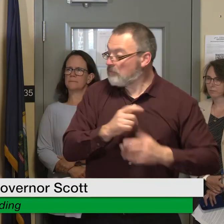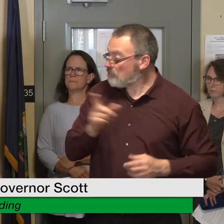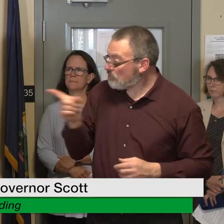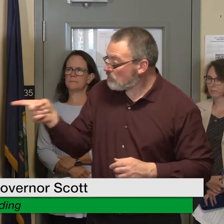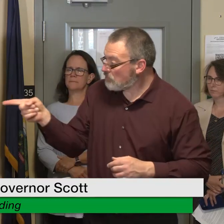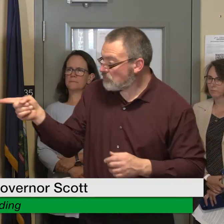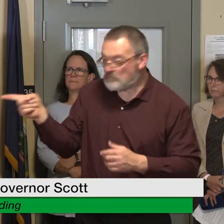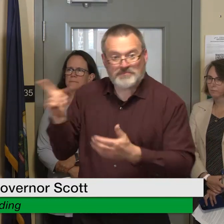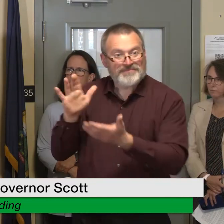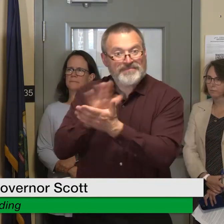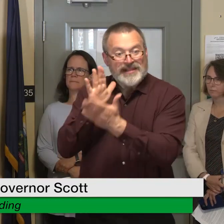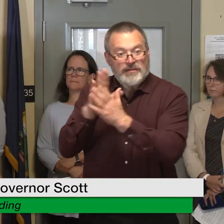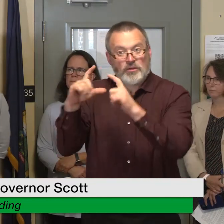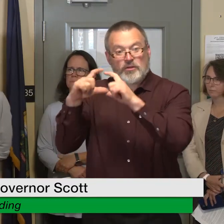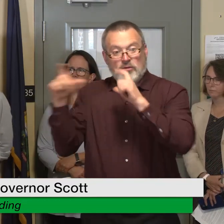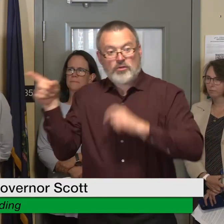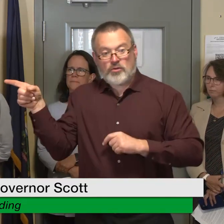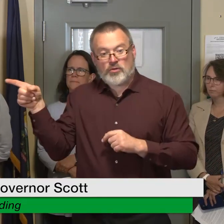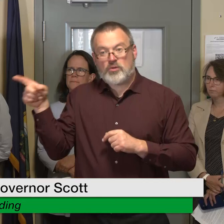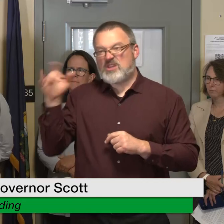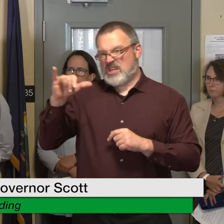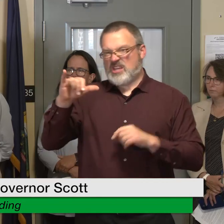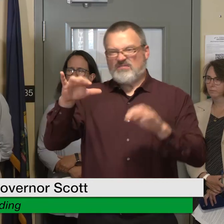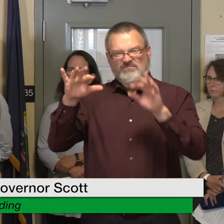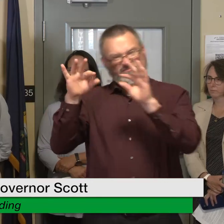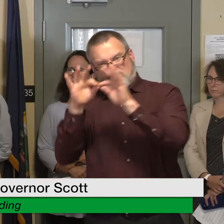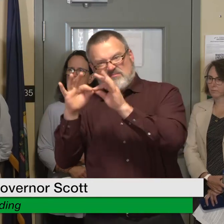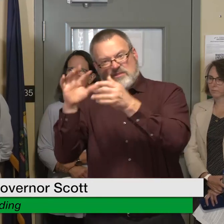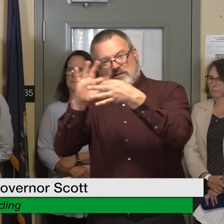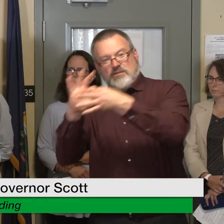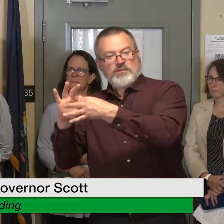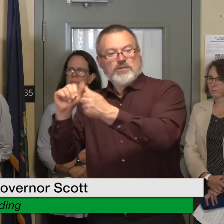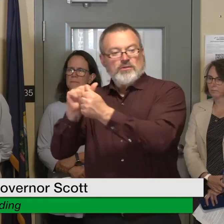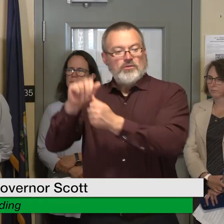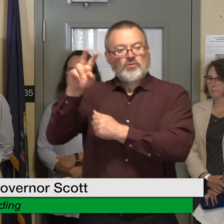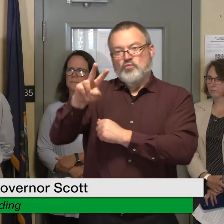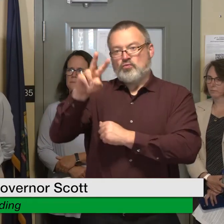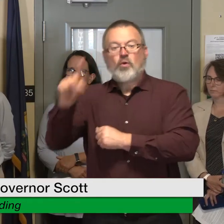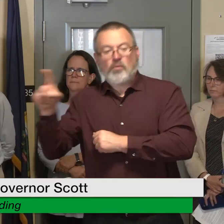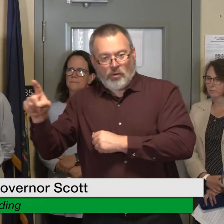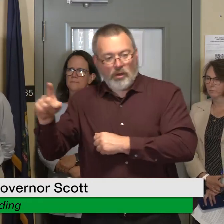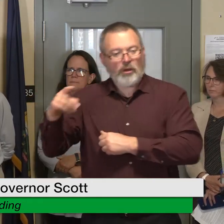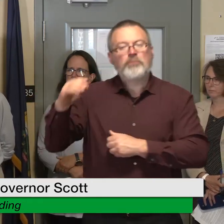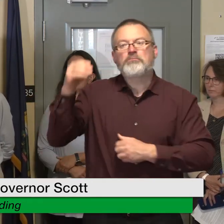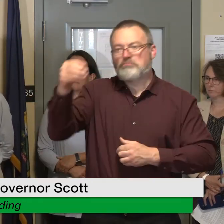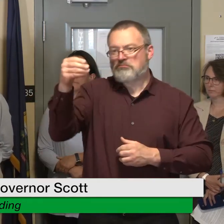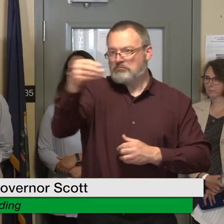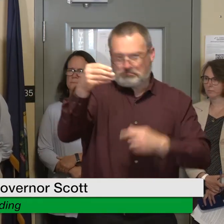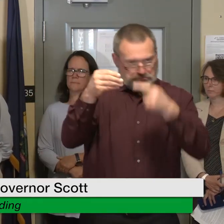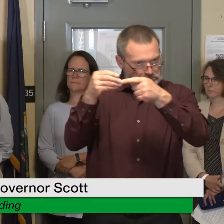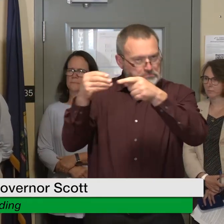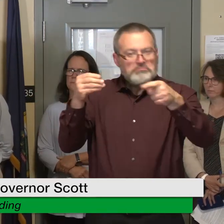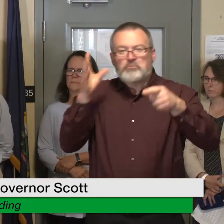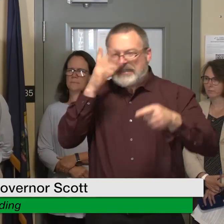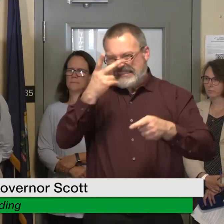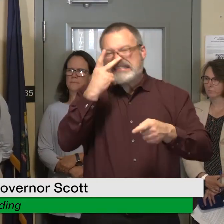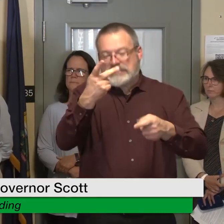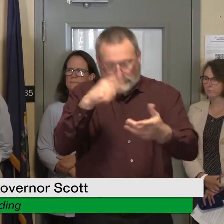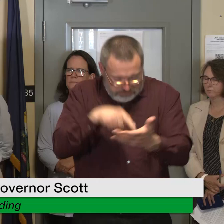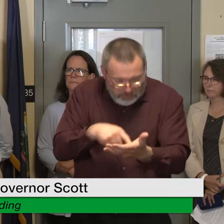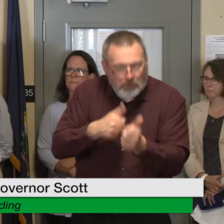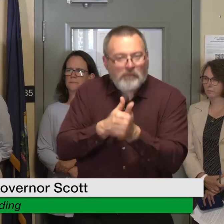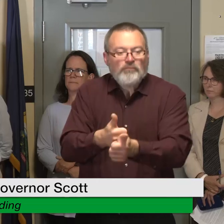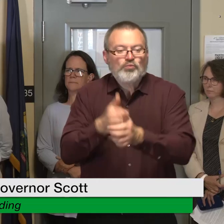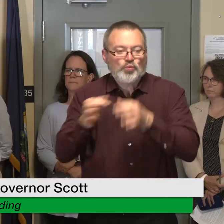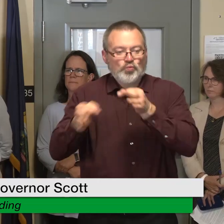circulated out among the communities by those first responders. They contain information on 211, including a QR